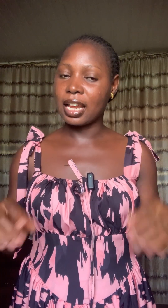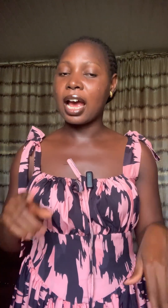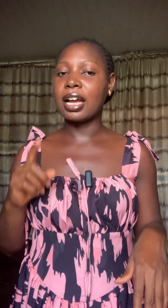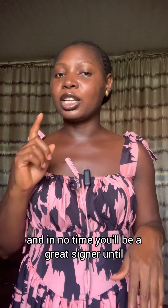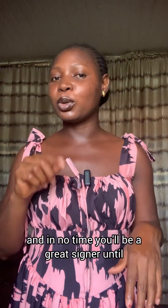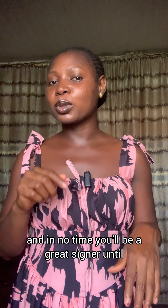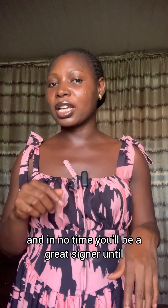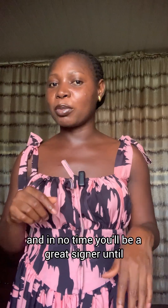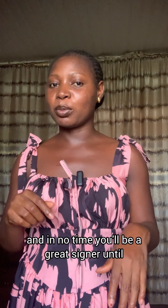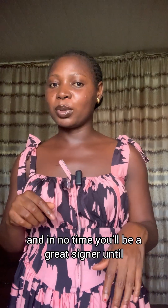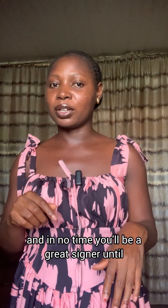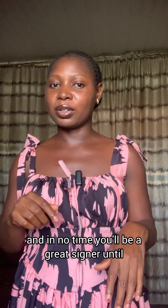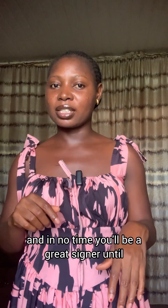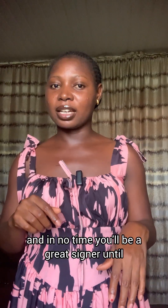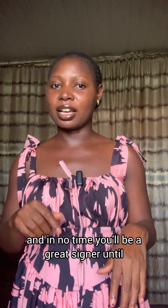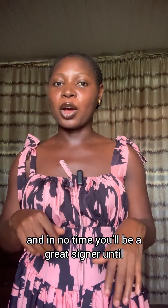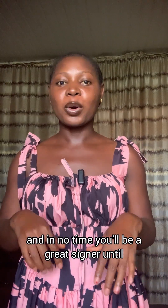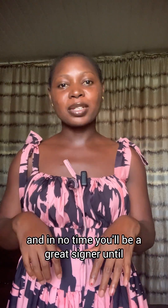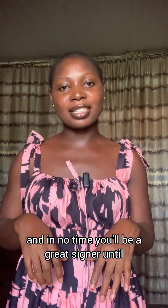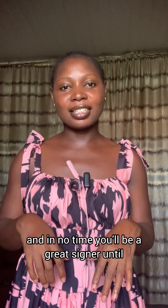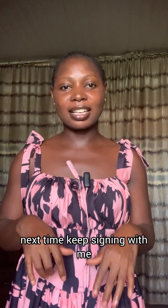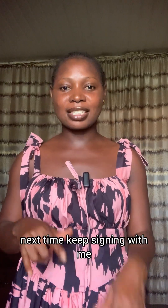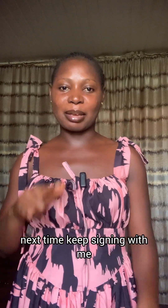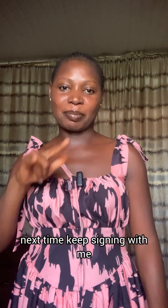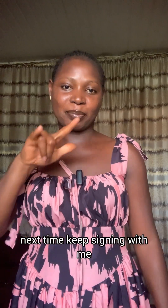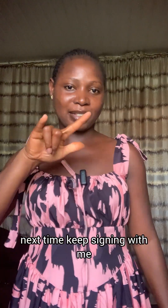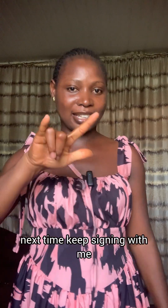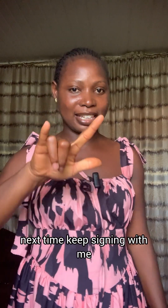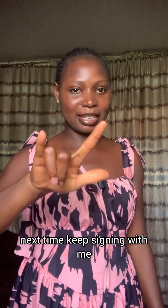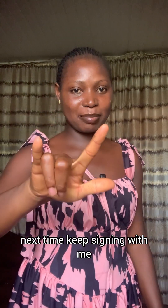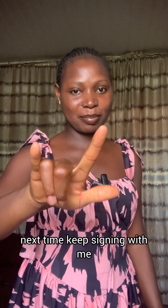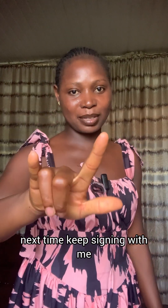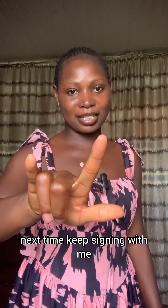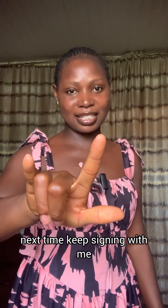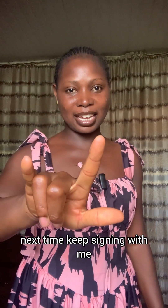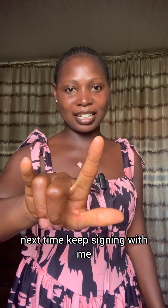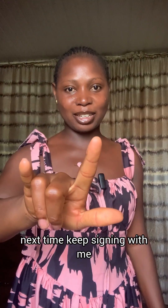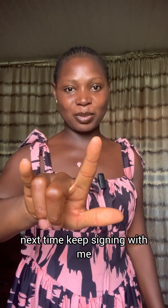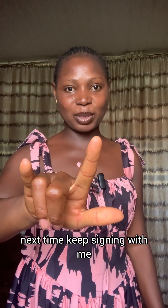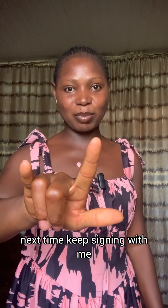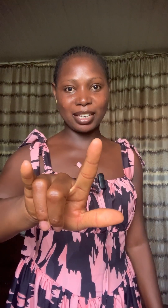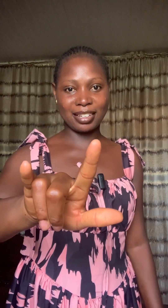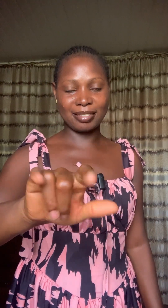And in no time, you'll be a great signer. Until next time, keep signing with me.